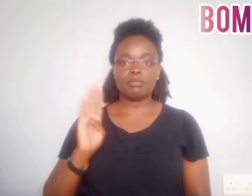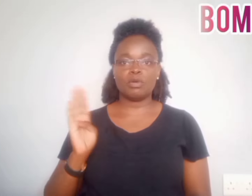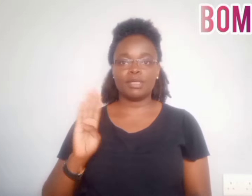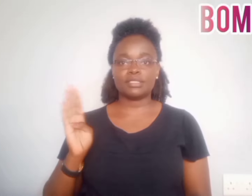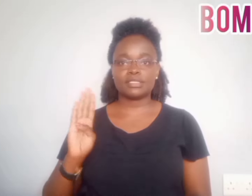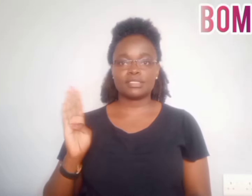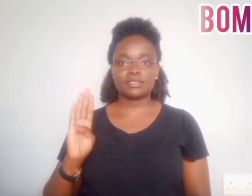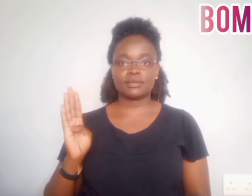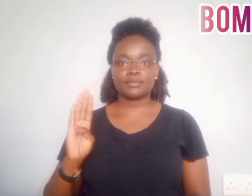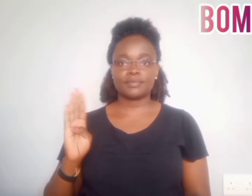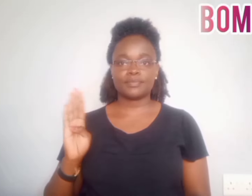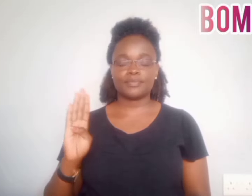Bomet.